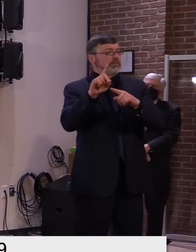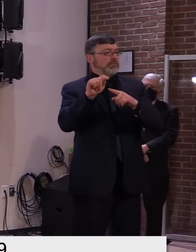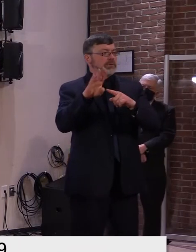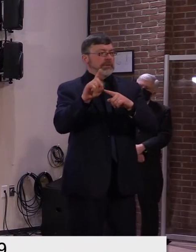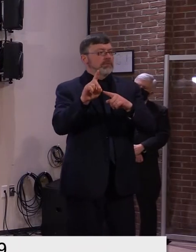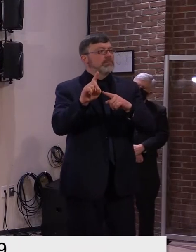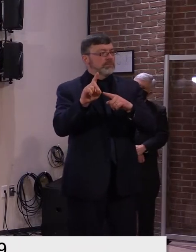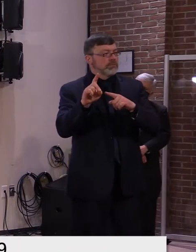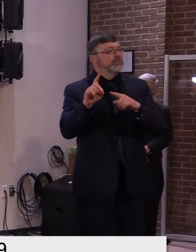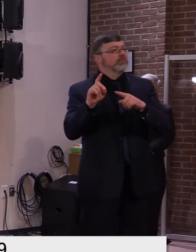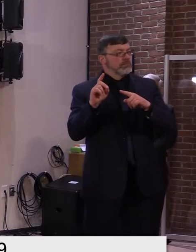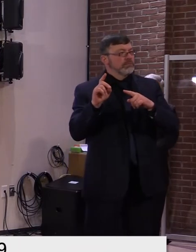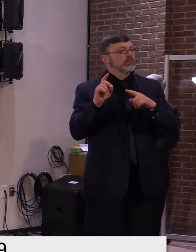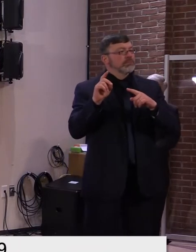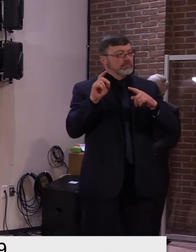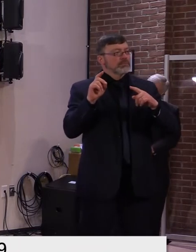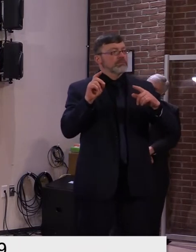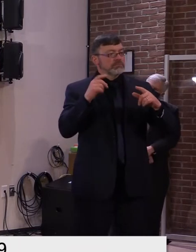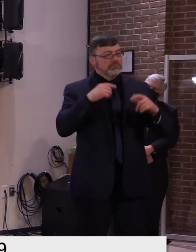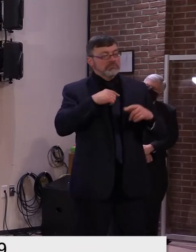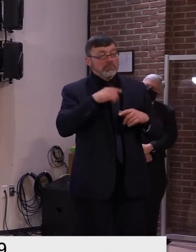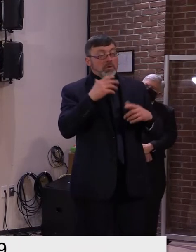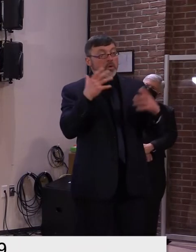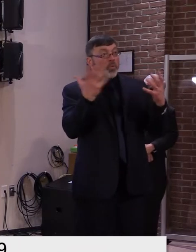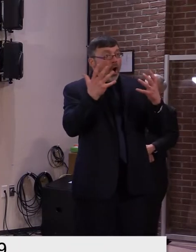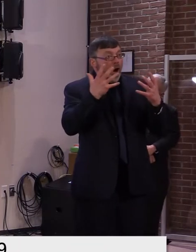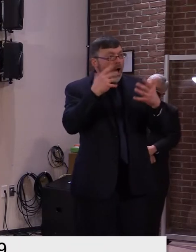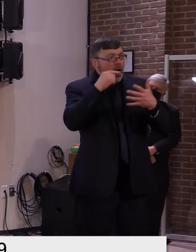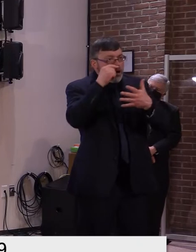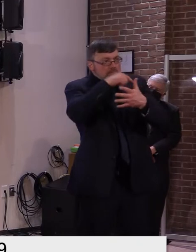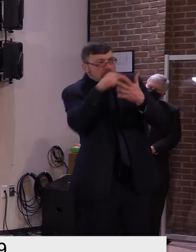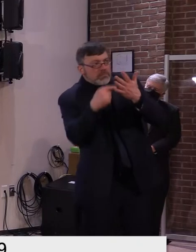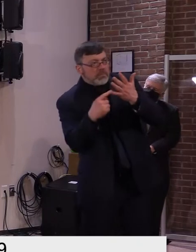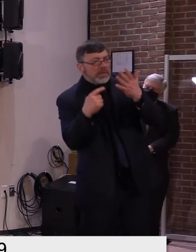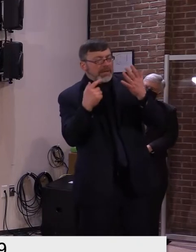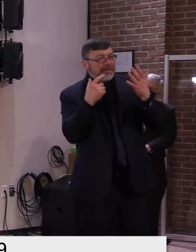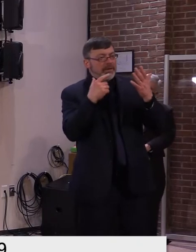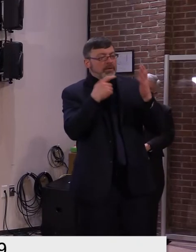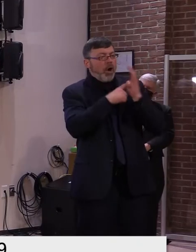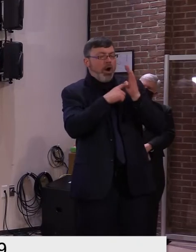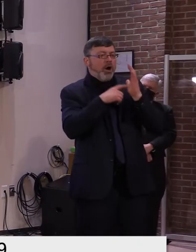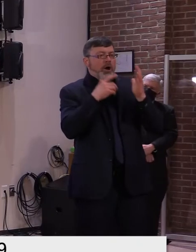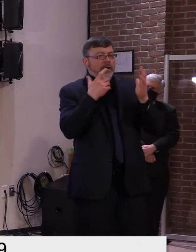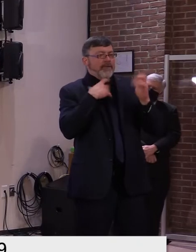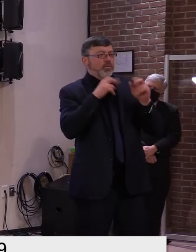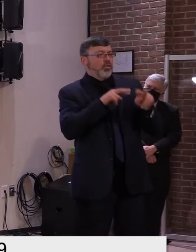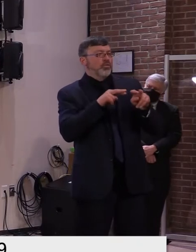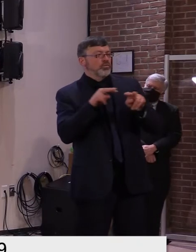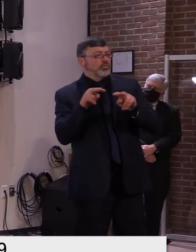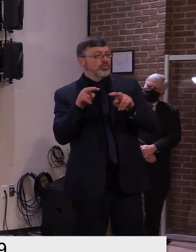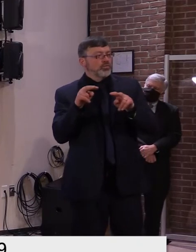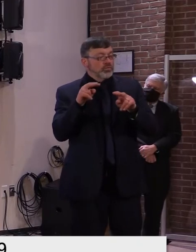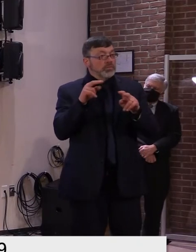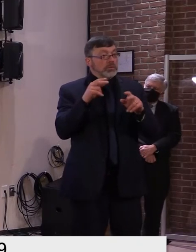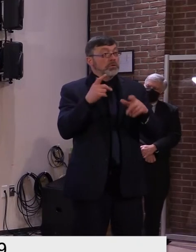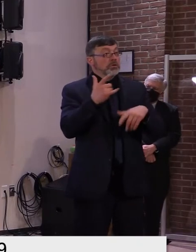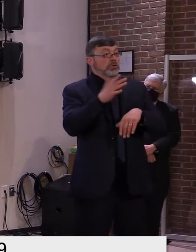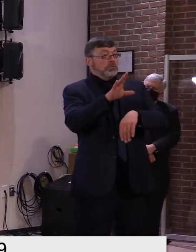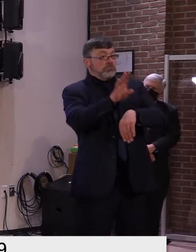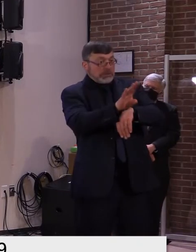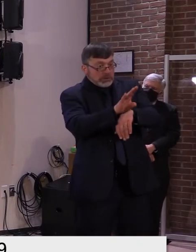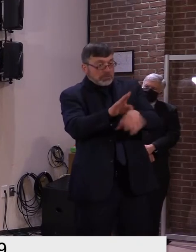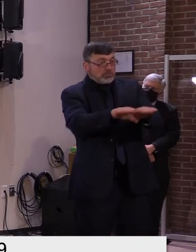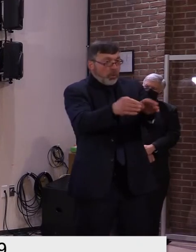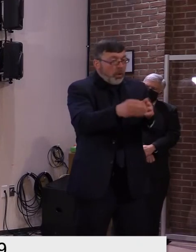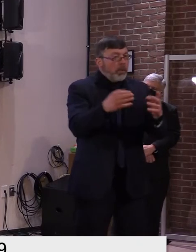the benchmarks and so forth that we need to see as we unwind where we are right now, unwind and get out of